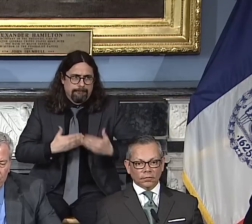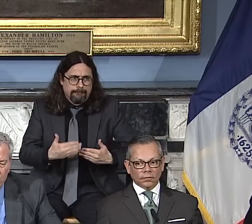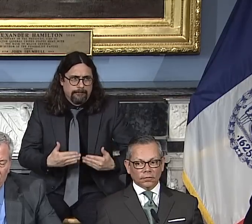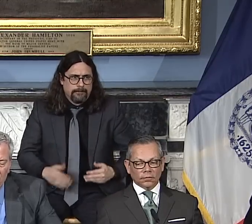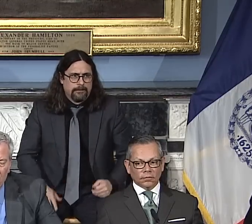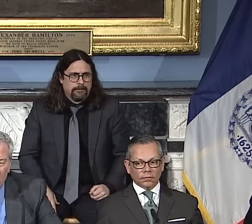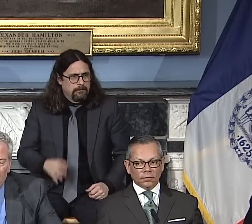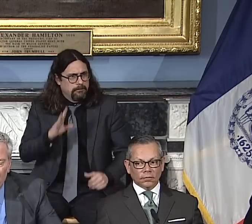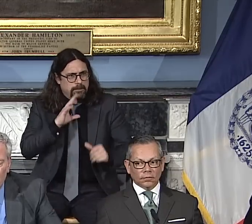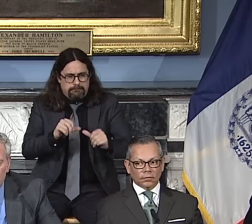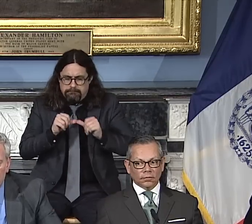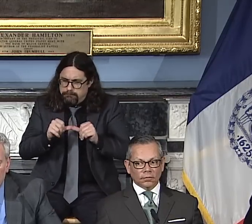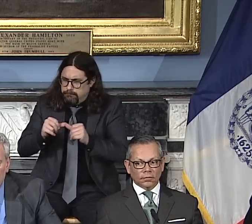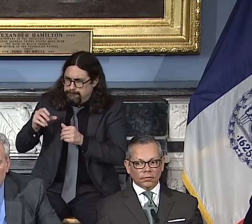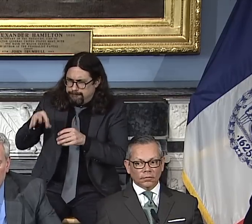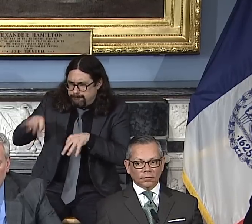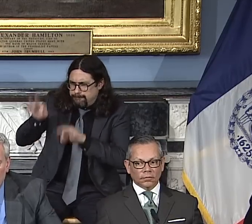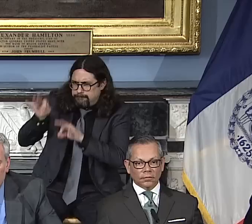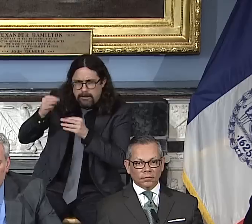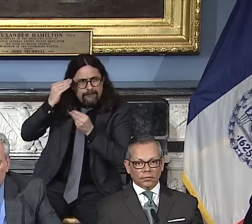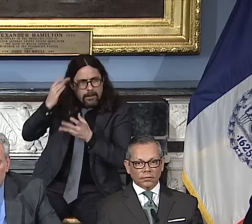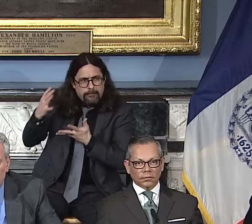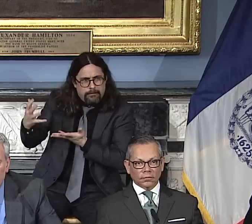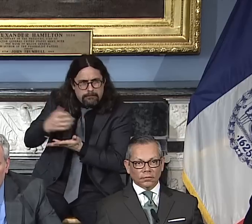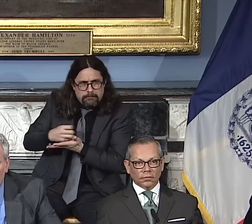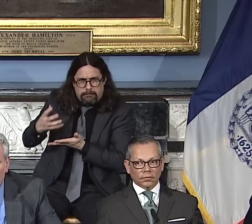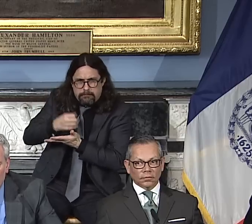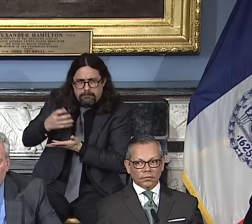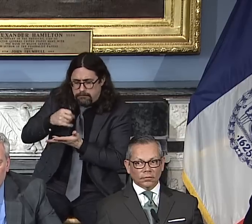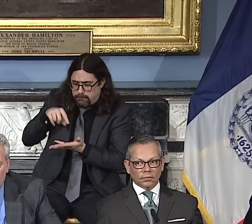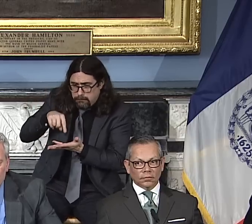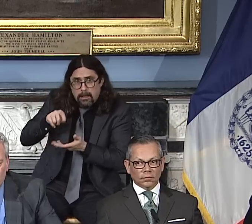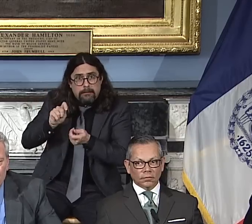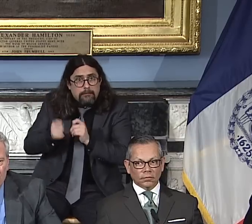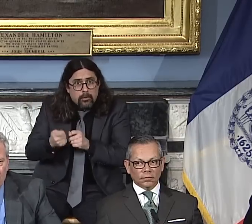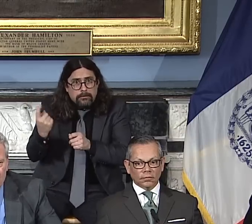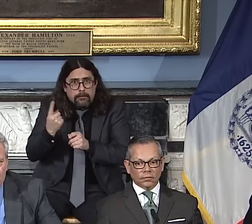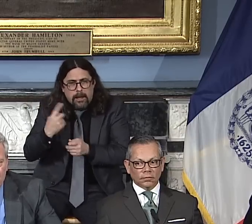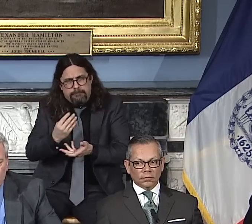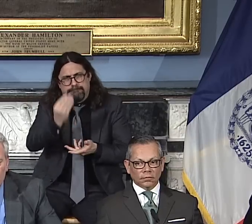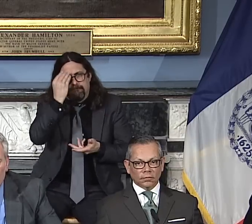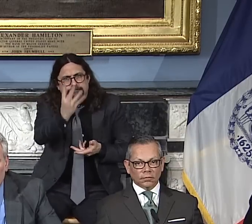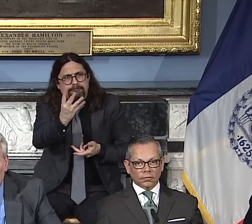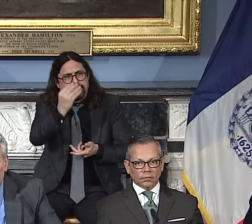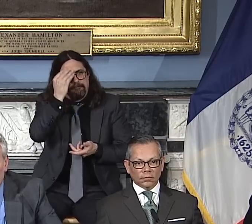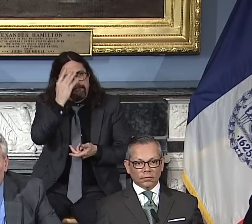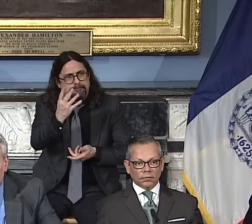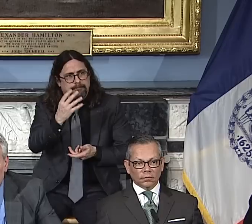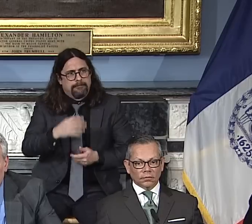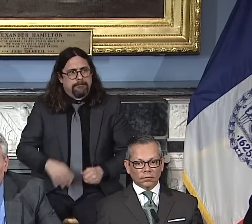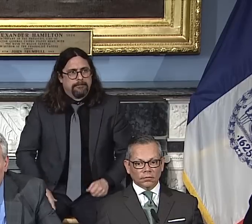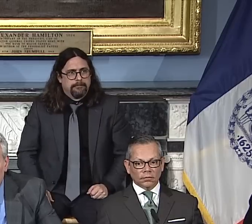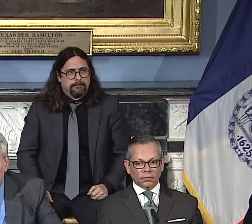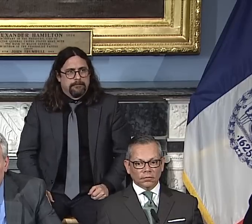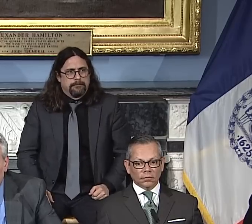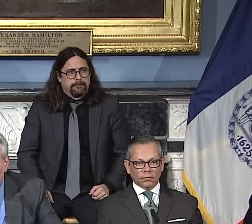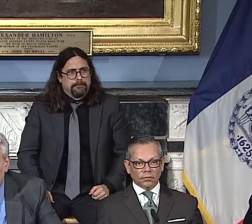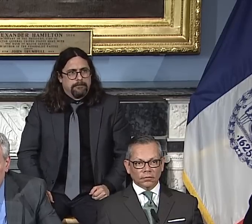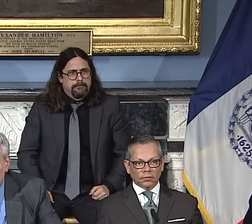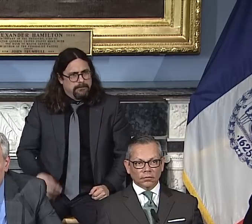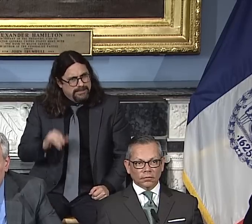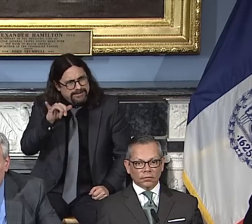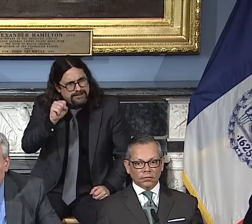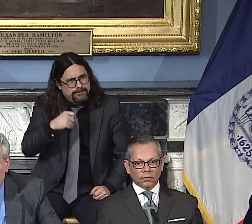adjustments. But very, very concerned, as I've said before, that